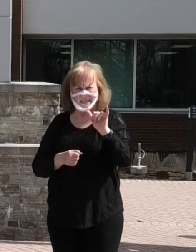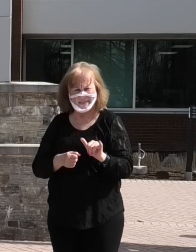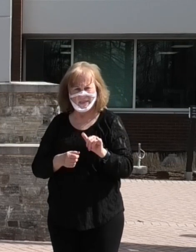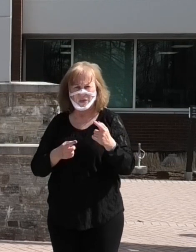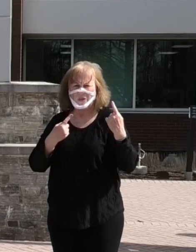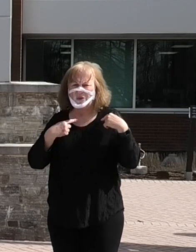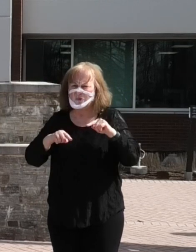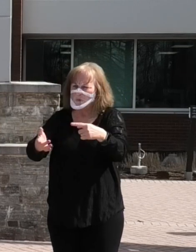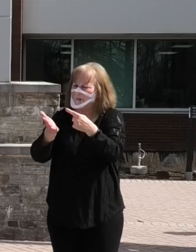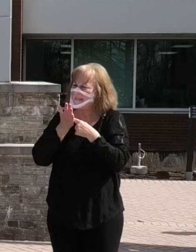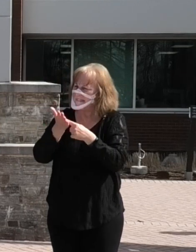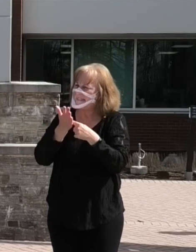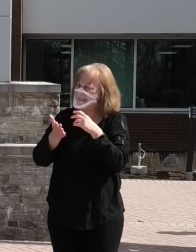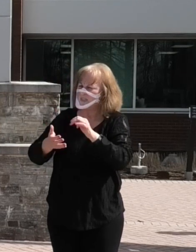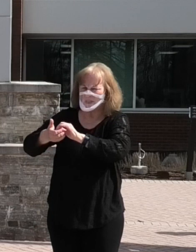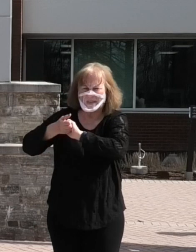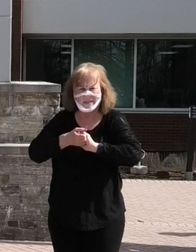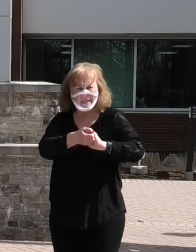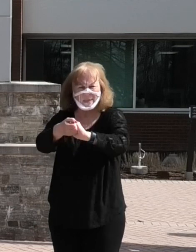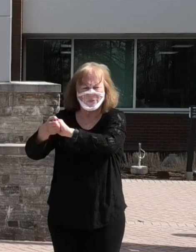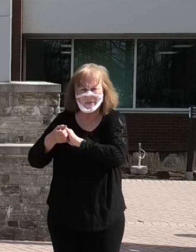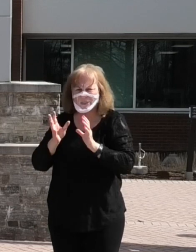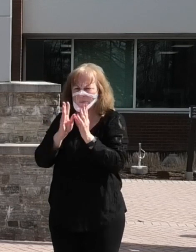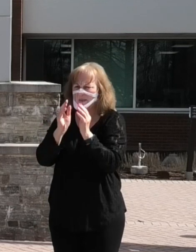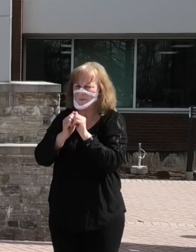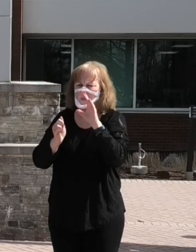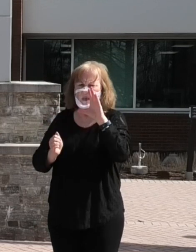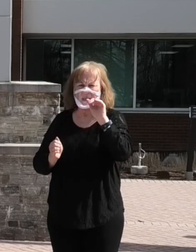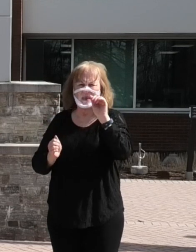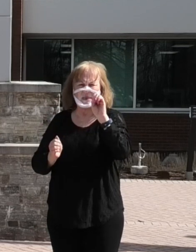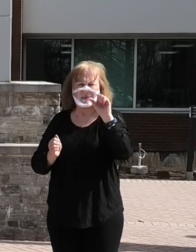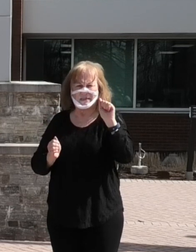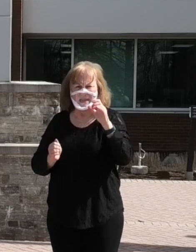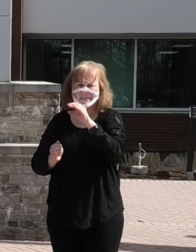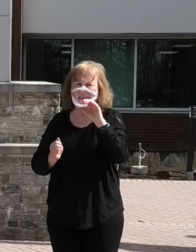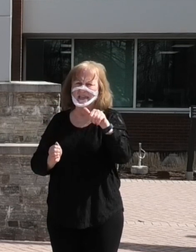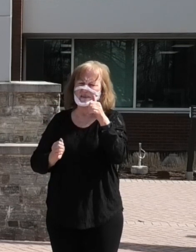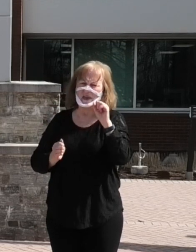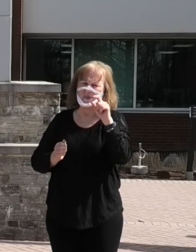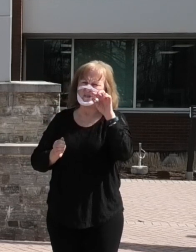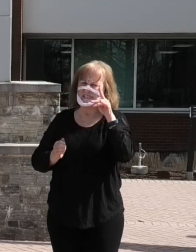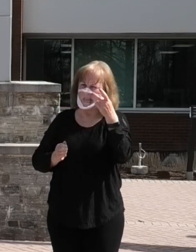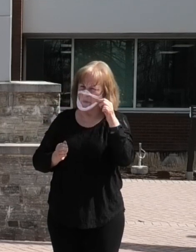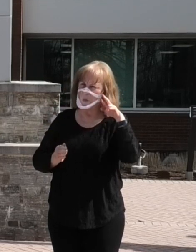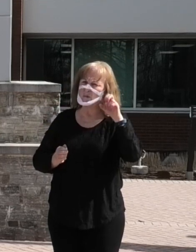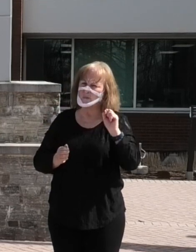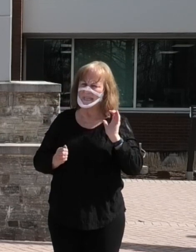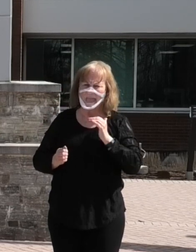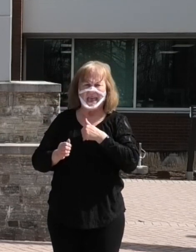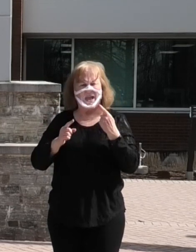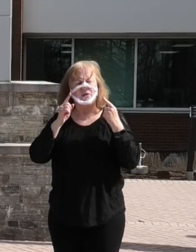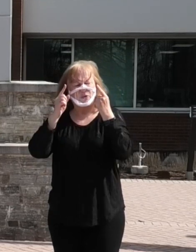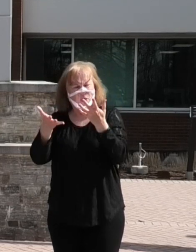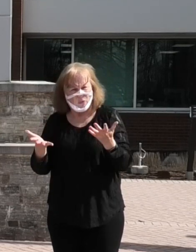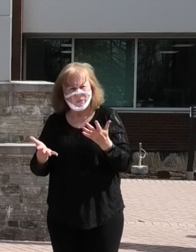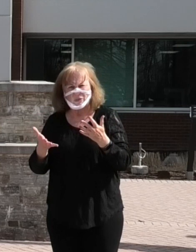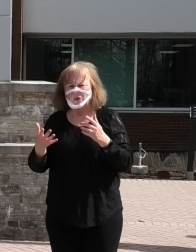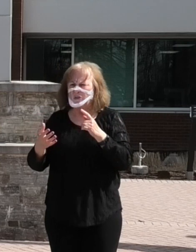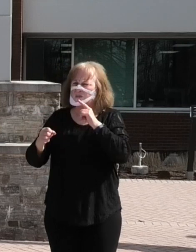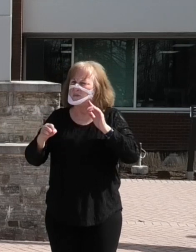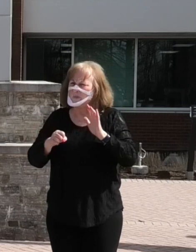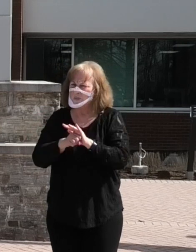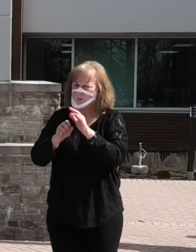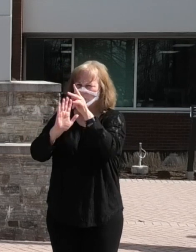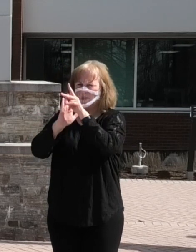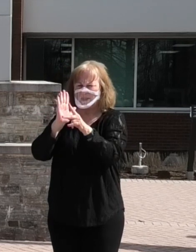Throughout our discussions and collaborations with CASA and other stakeholders, our goal was to ensure the policy regarding